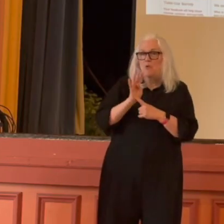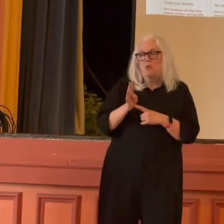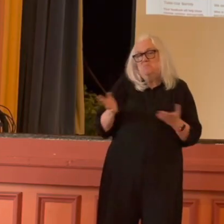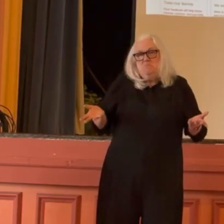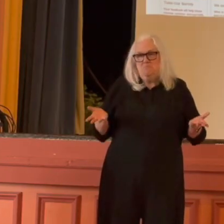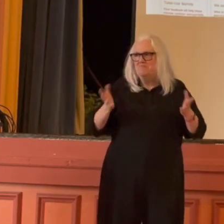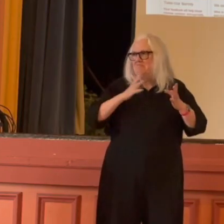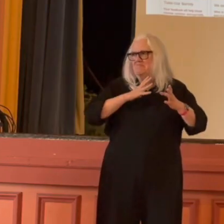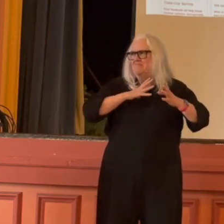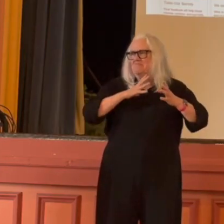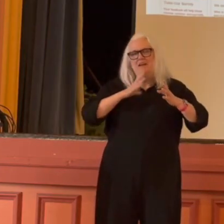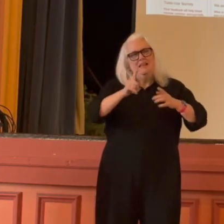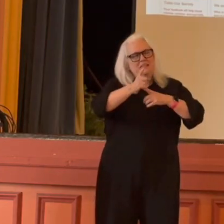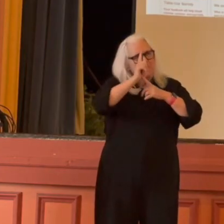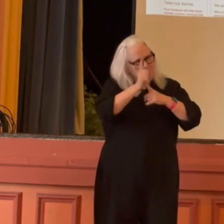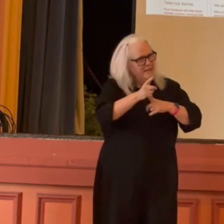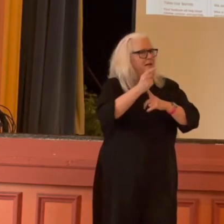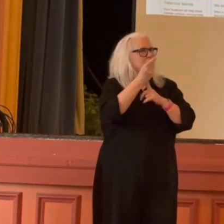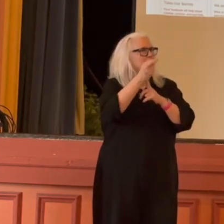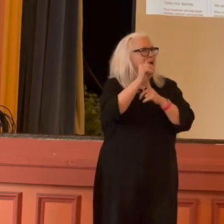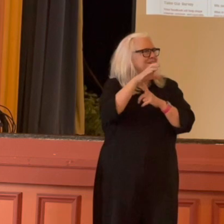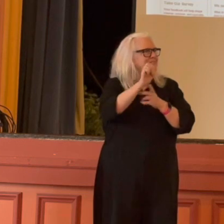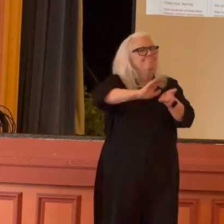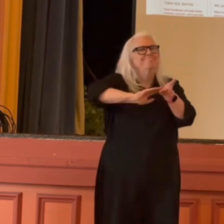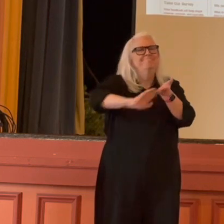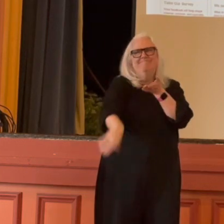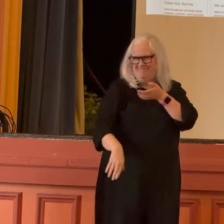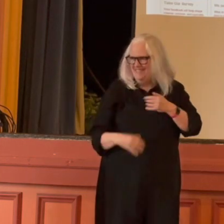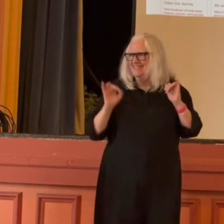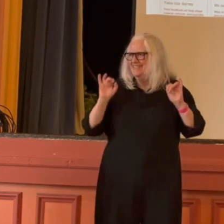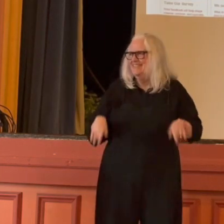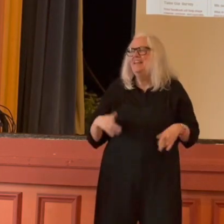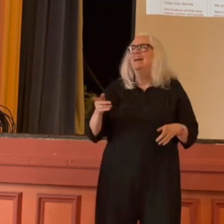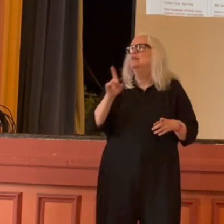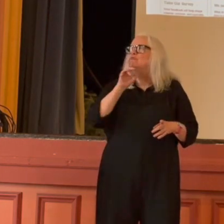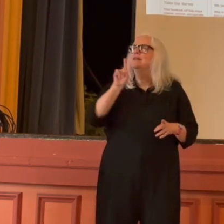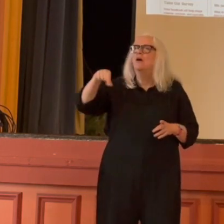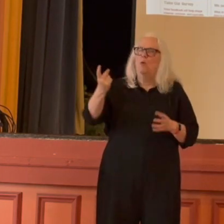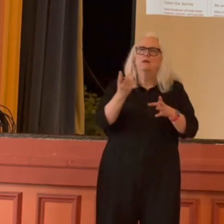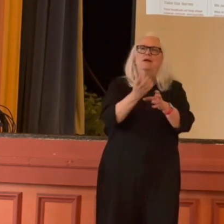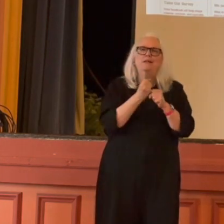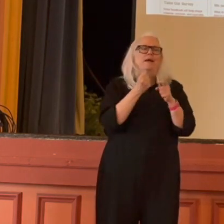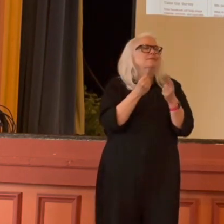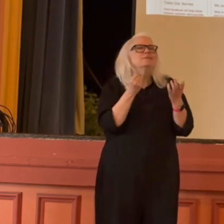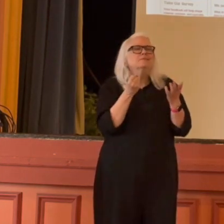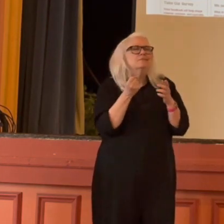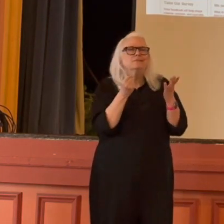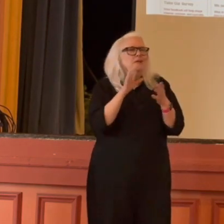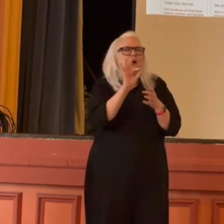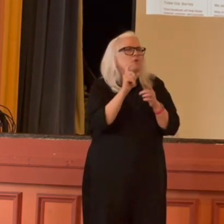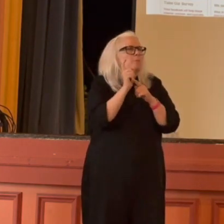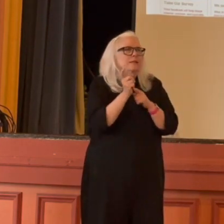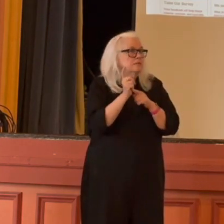grace. So it only takes 3 minutes for you to fill out the survey, a series of multiple choice questions. There is a